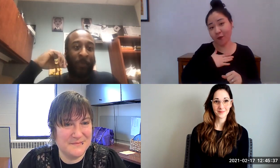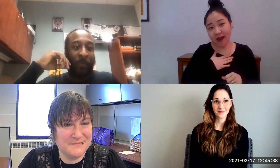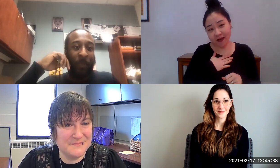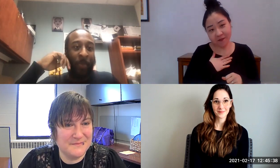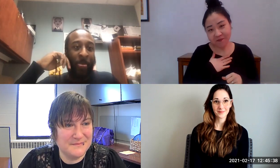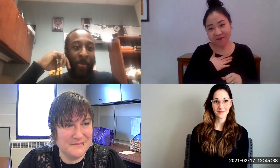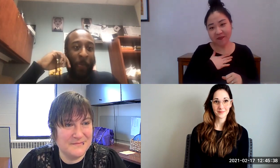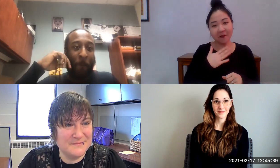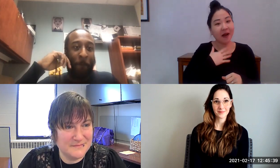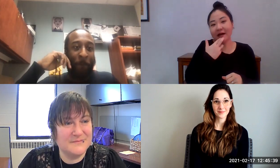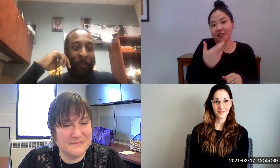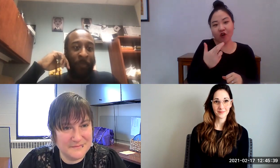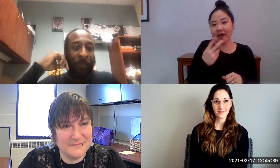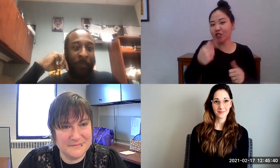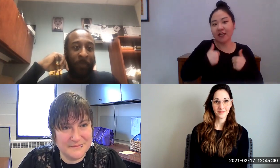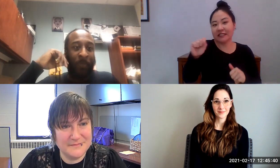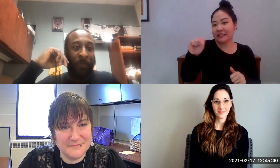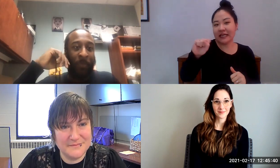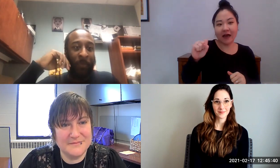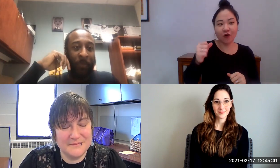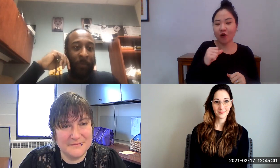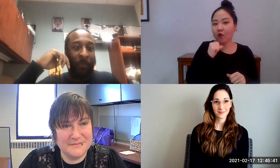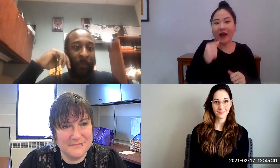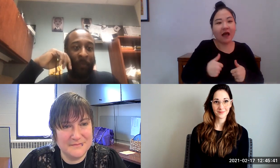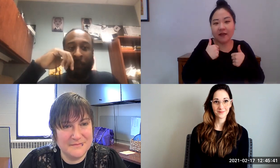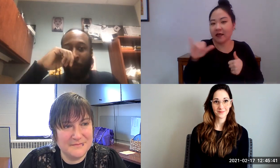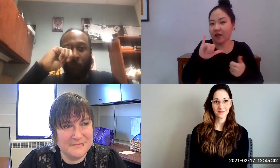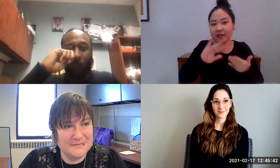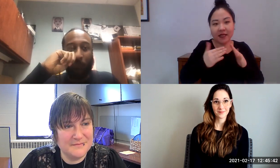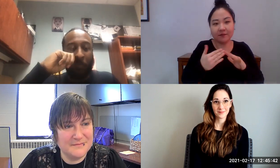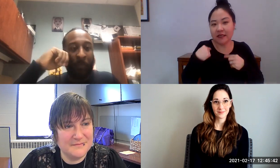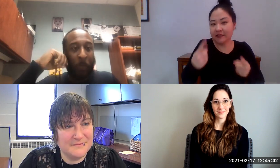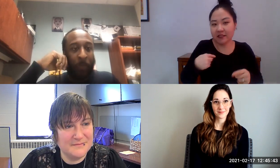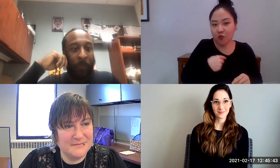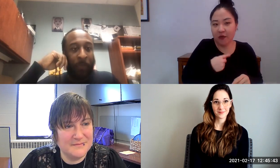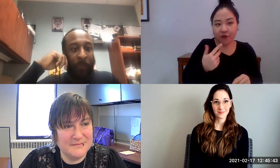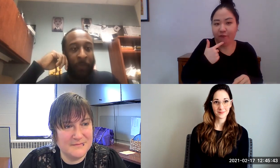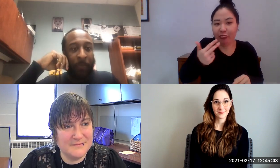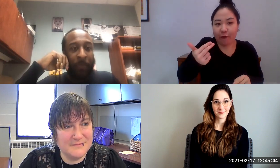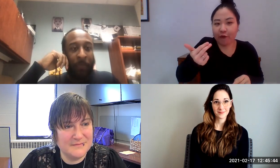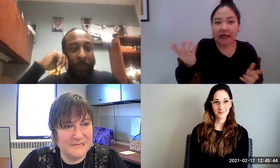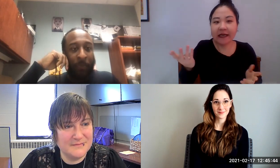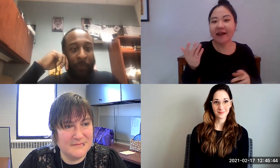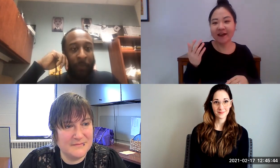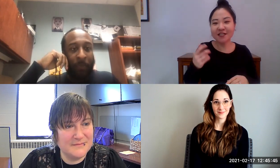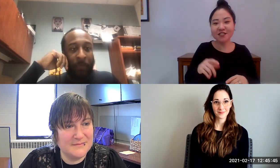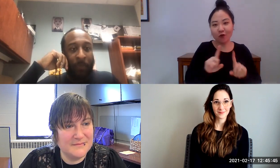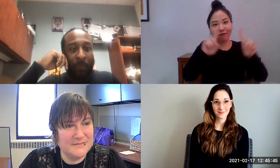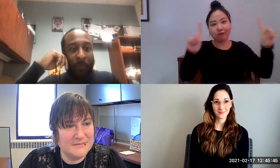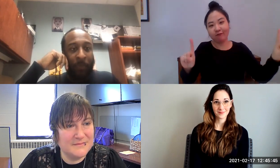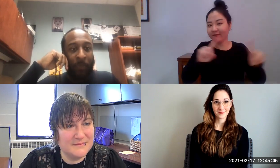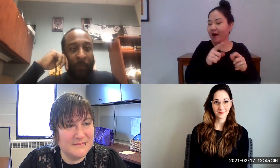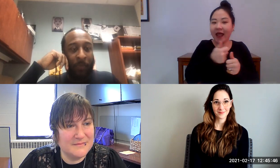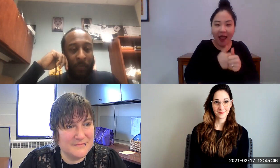family remember mine. And my best friend, she lives in Seattle. We haven't lived in the same city since we were 13.